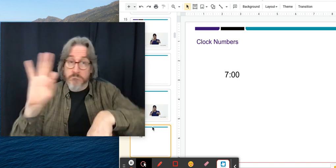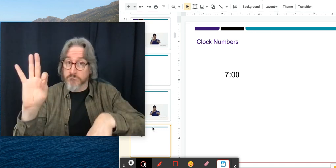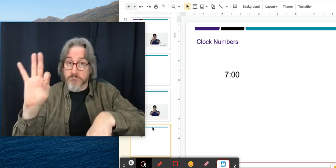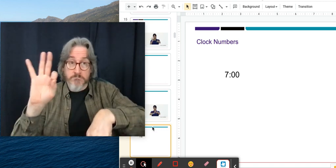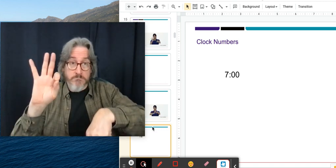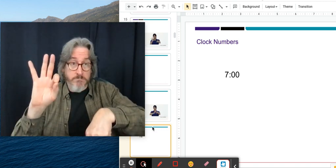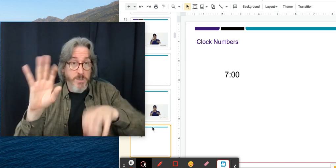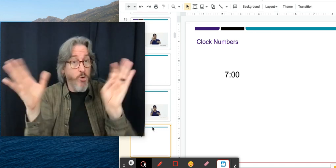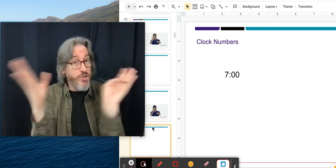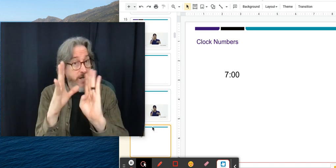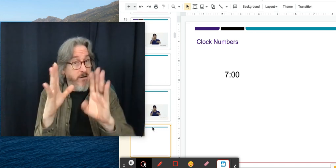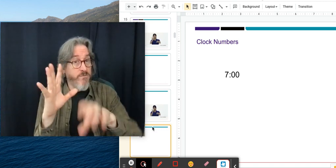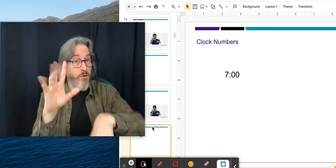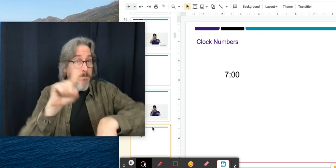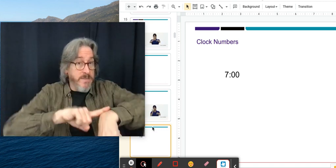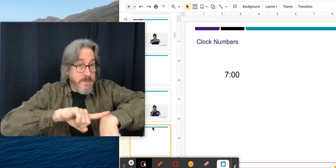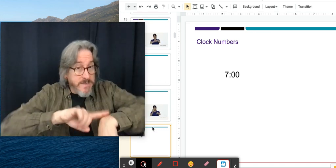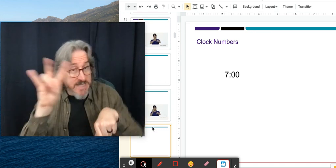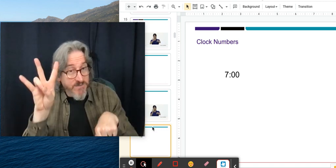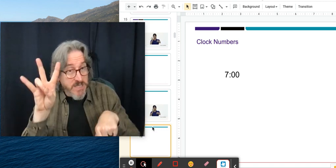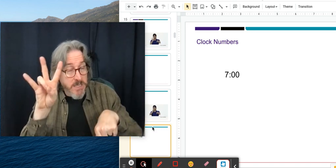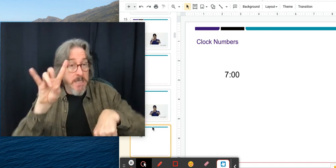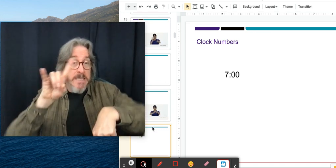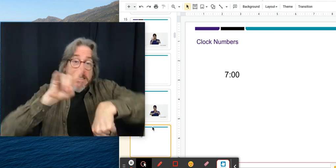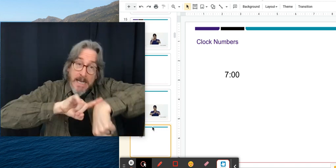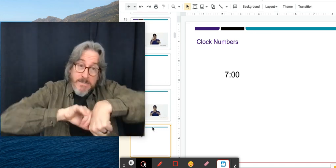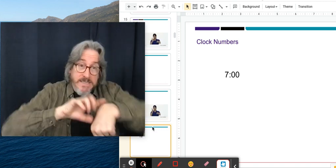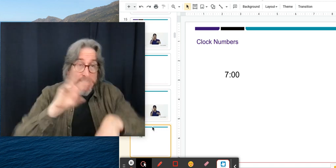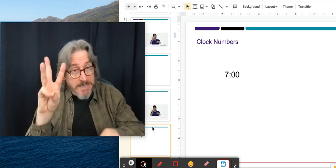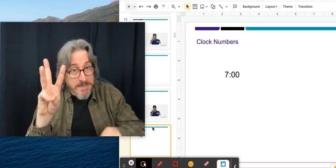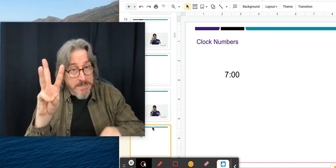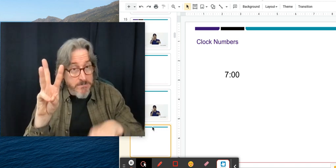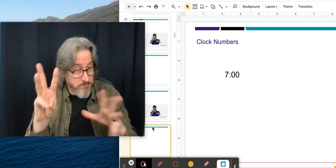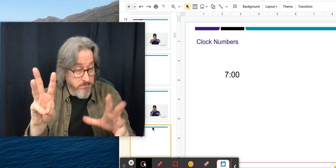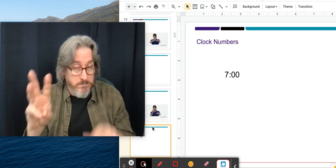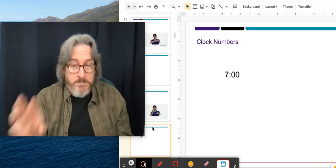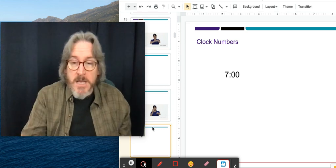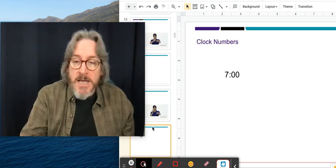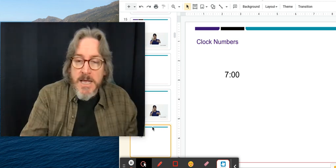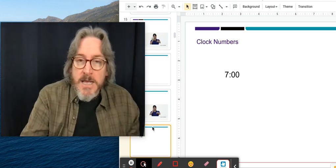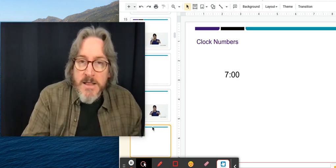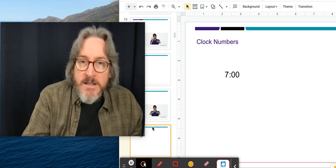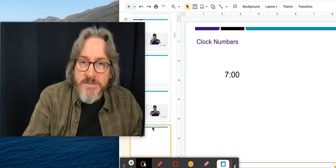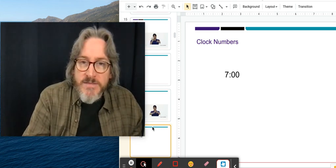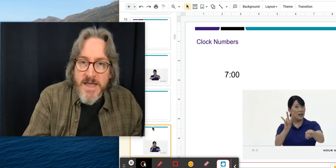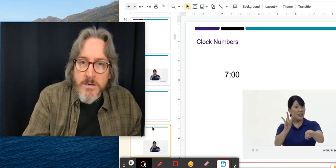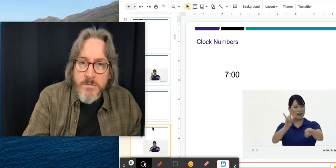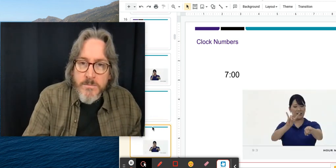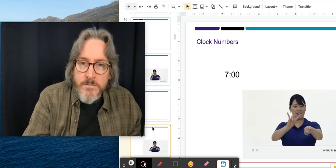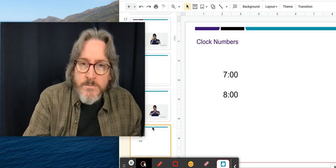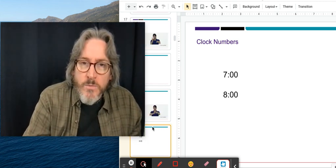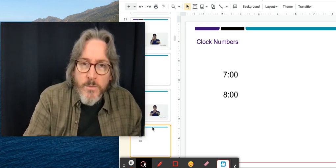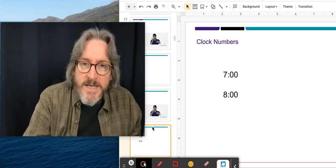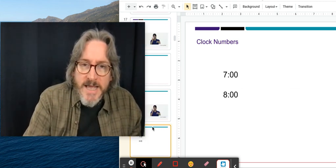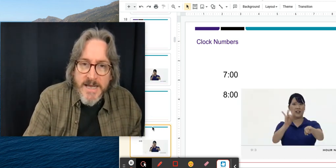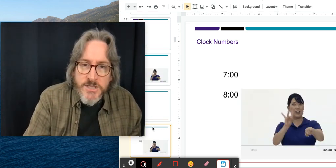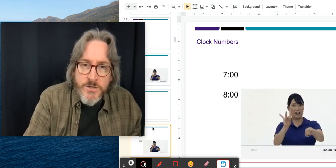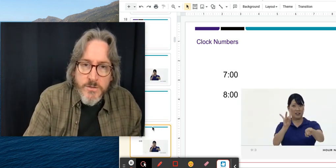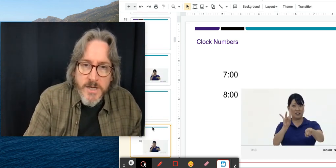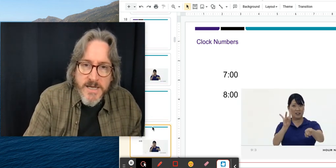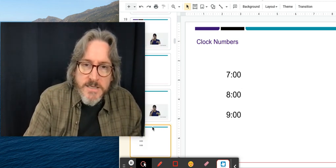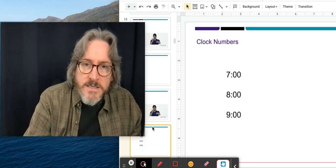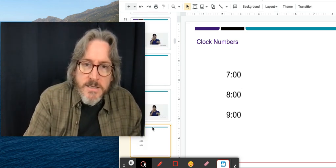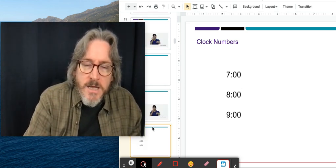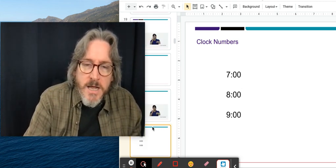9, the more generic form, 7, 6. Then when we get